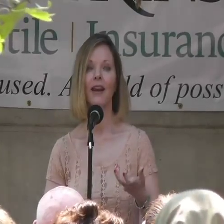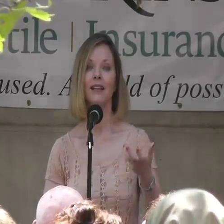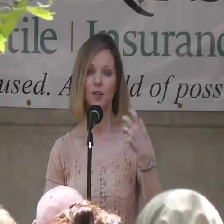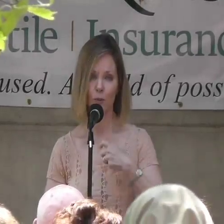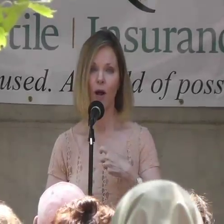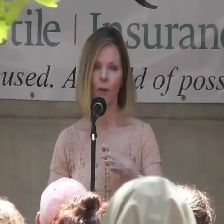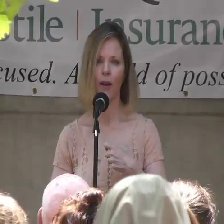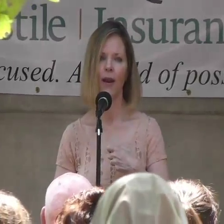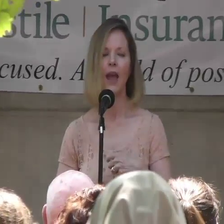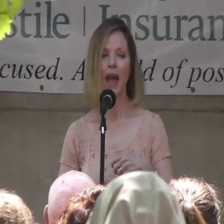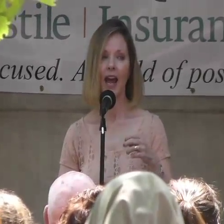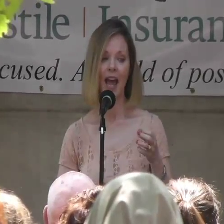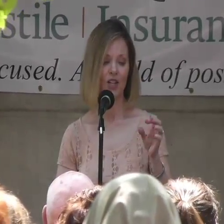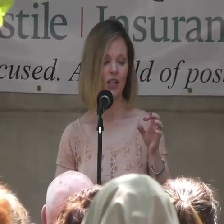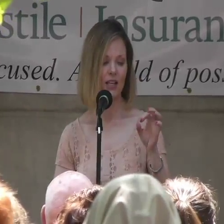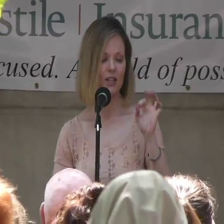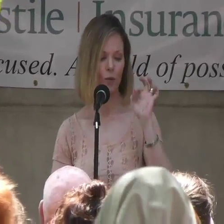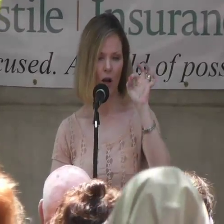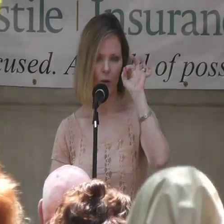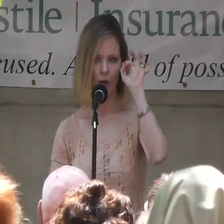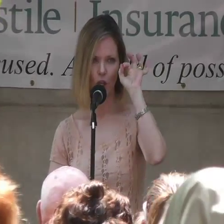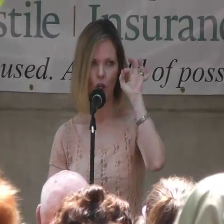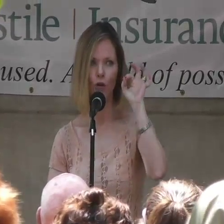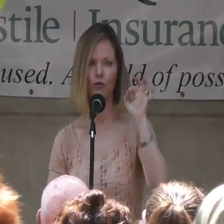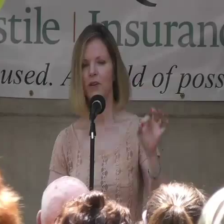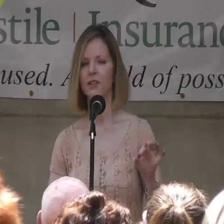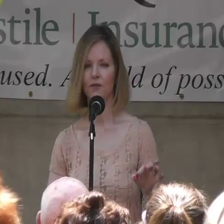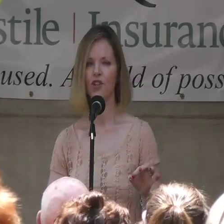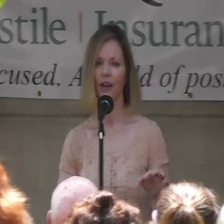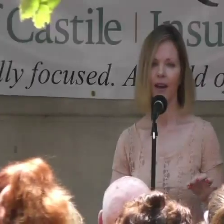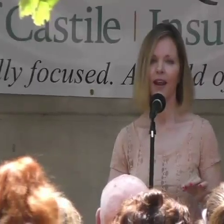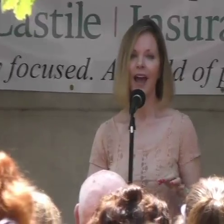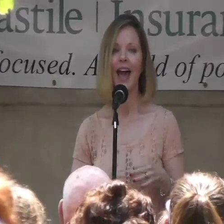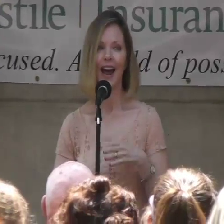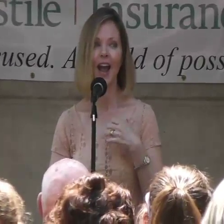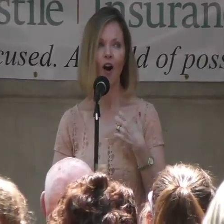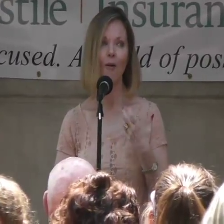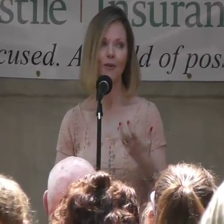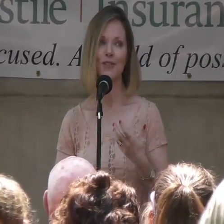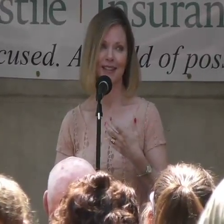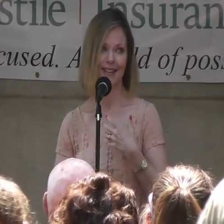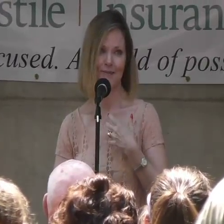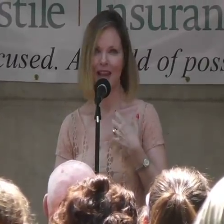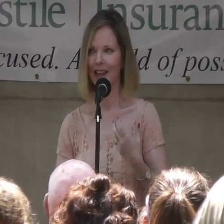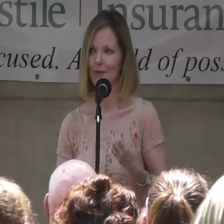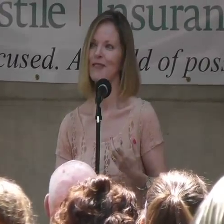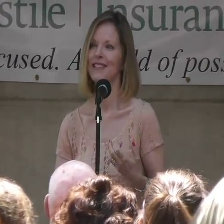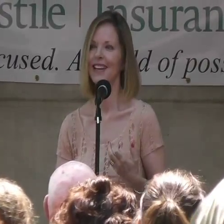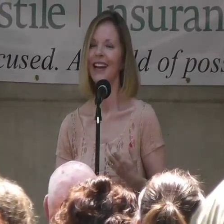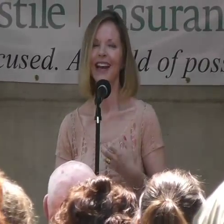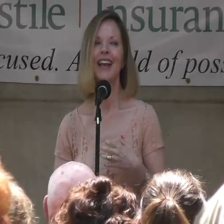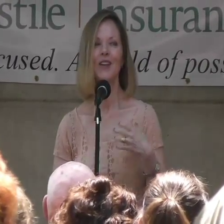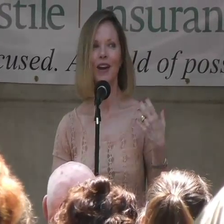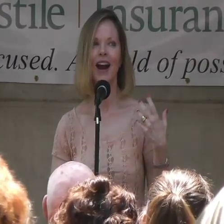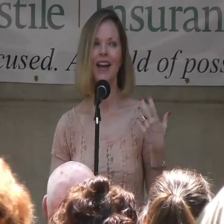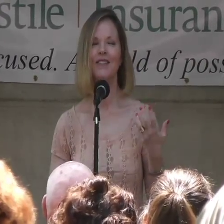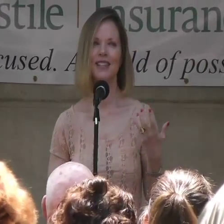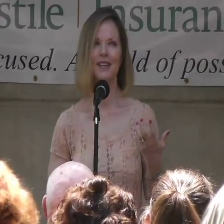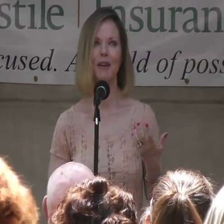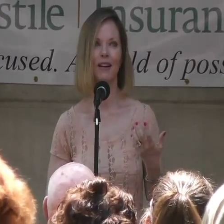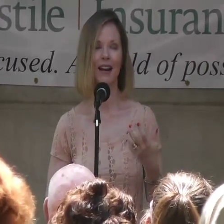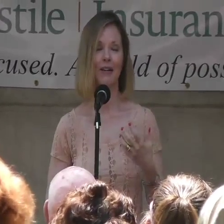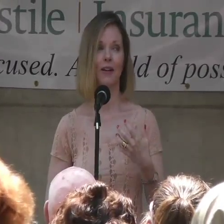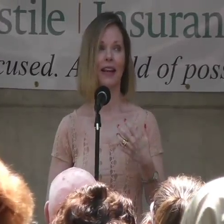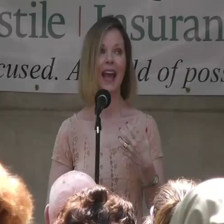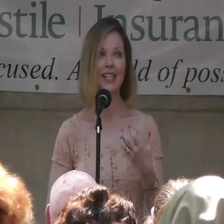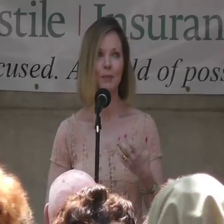something, and then I swallow it. And I actually did swallow a huge piece of chicken, and I almost didn't make it through the scene. You can kind of